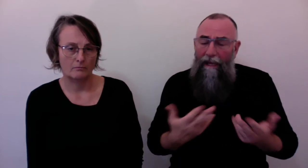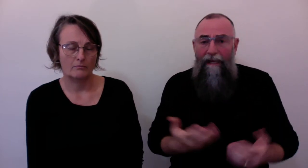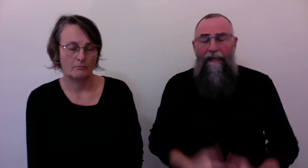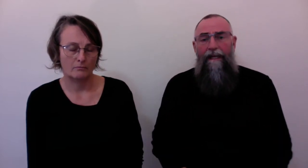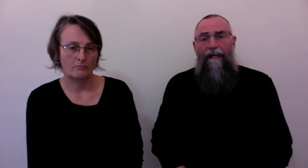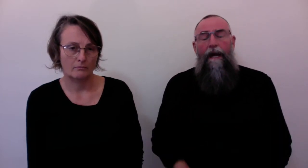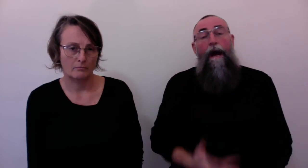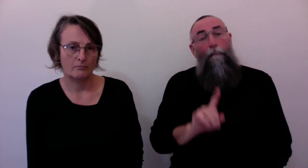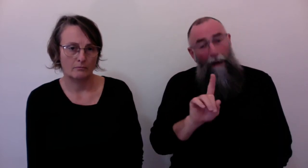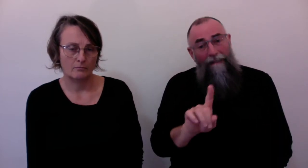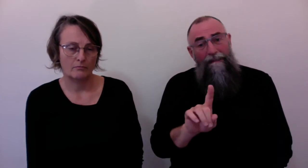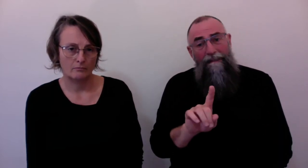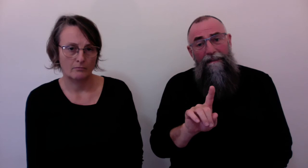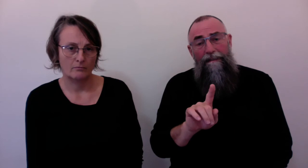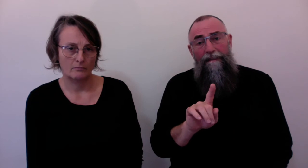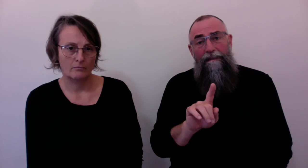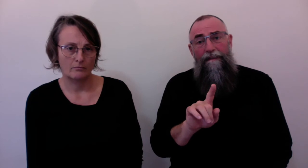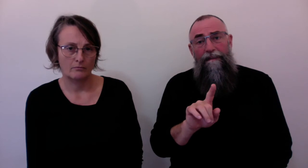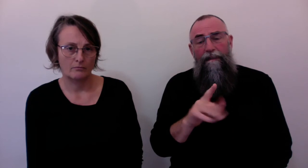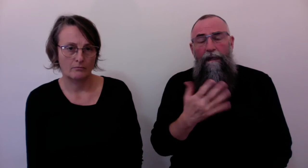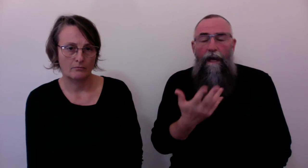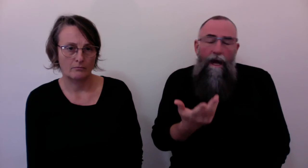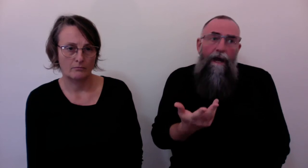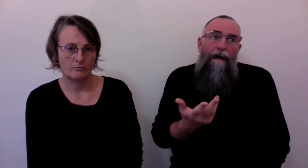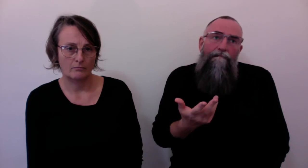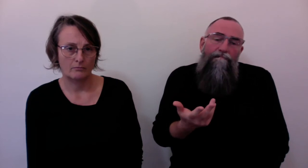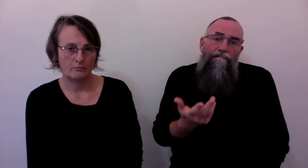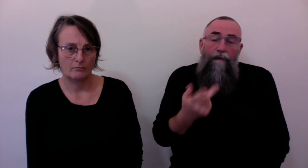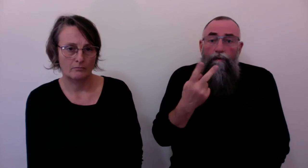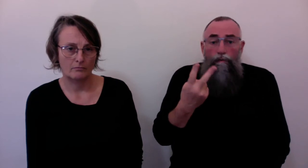But again, that's when 2 years ago I started to learn